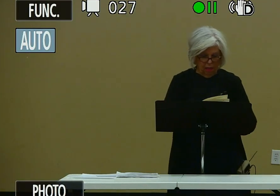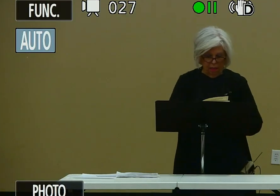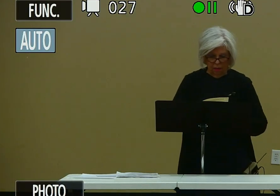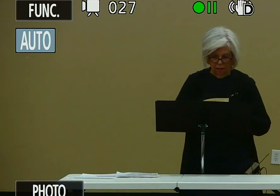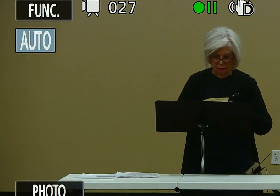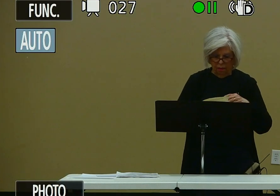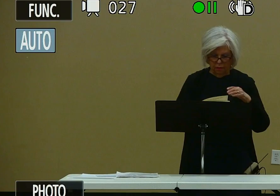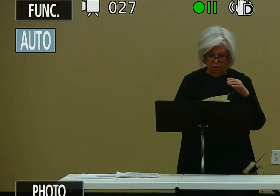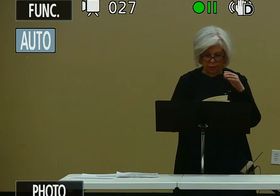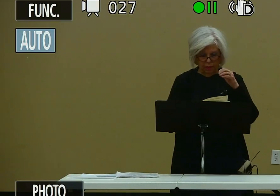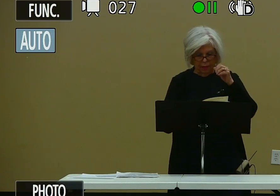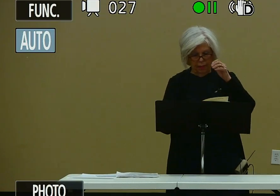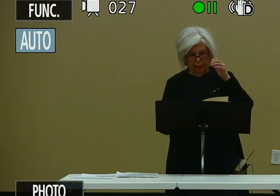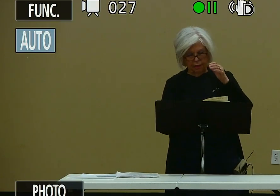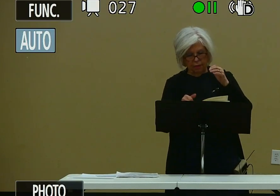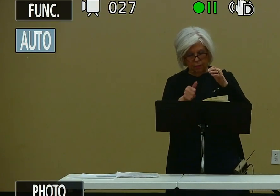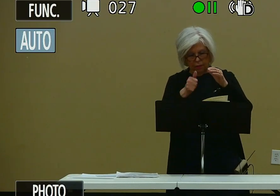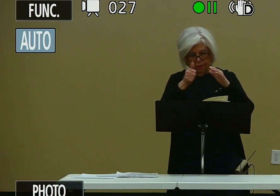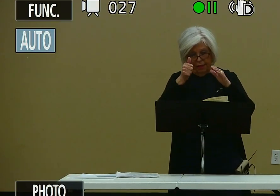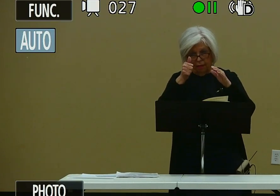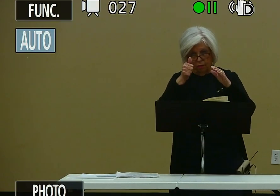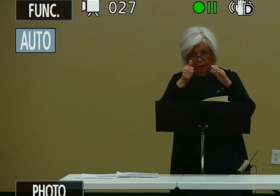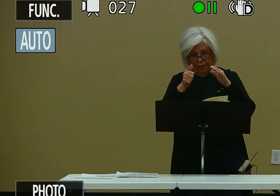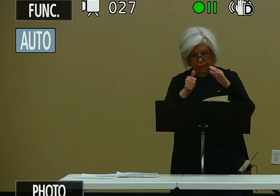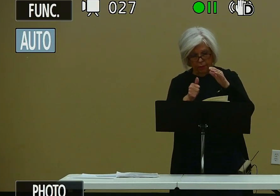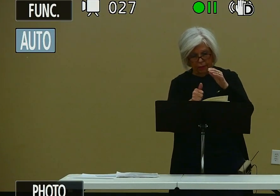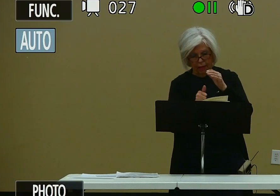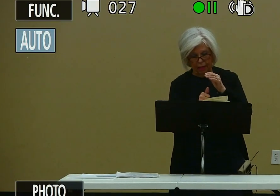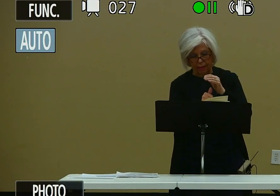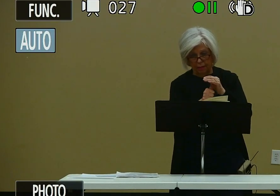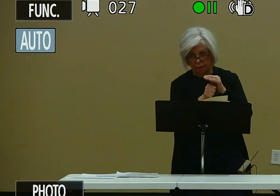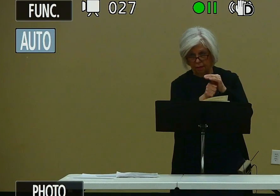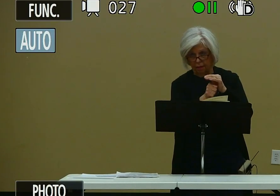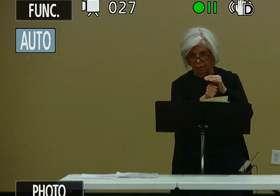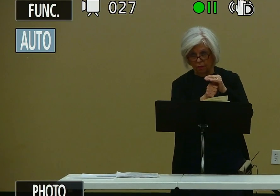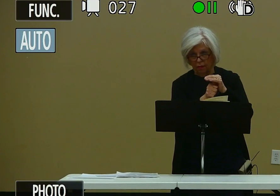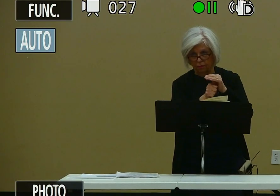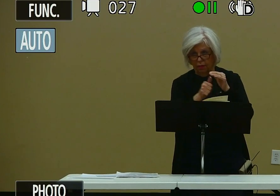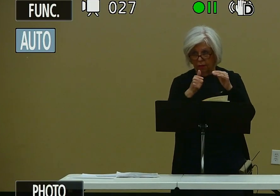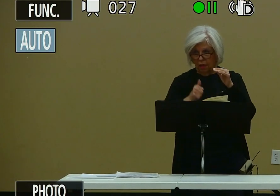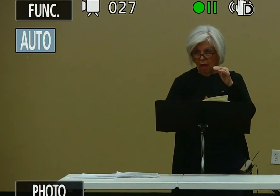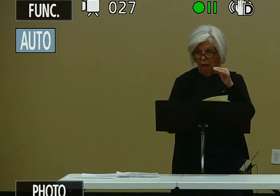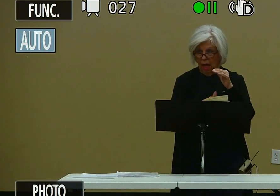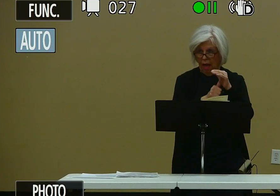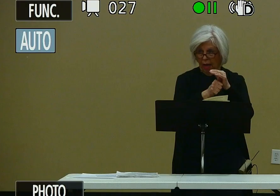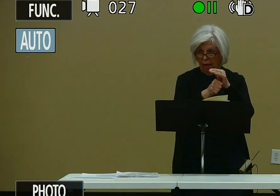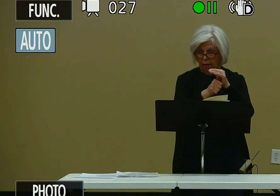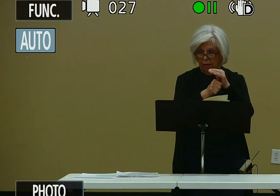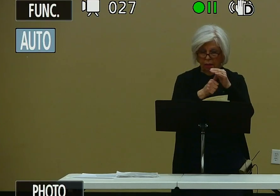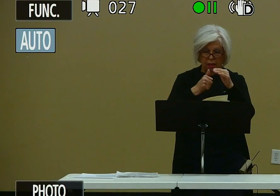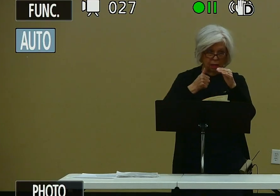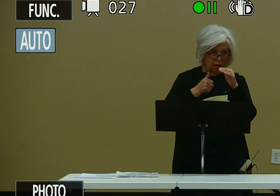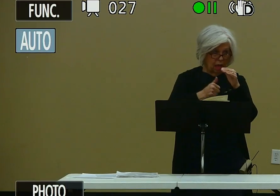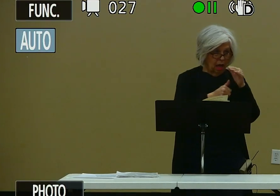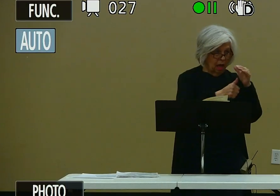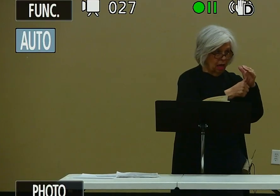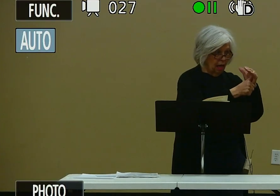Hide. All right, so we've got a hand here. We're going to take our right hand and we're going to hide it under the left hand. Hide.